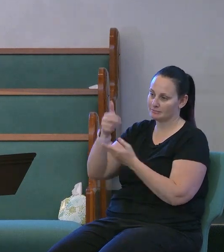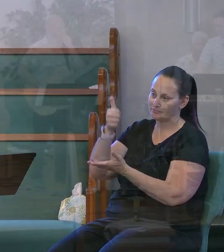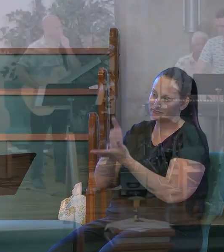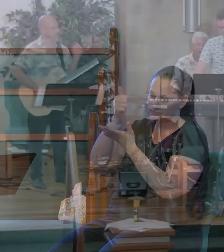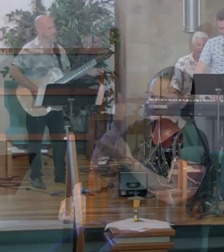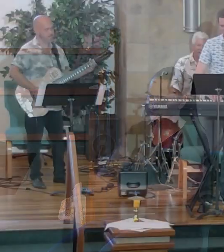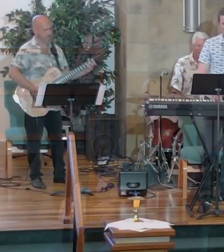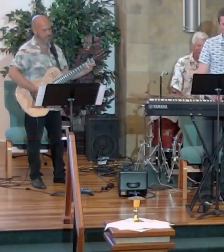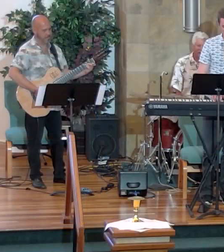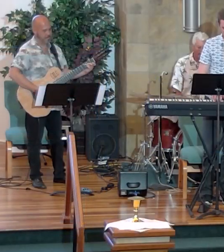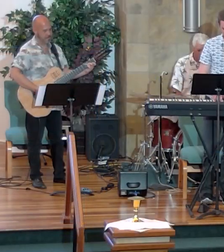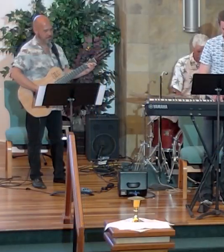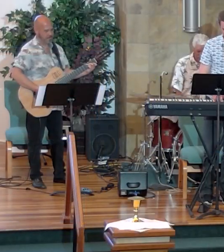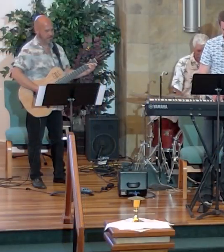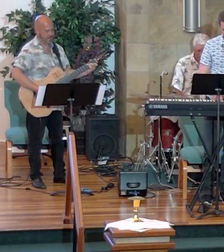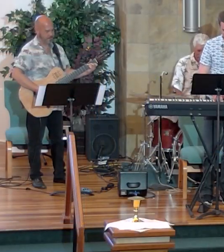amen.